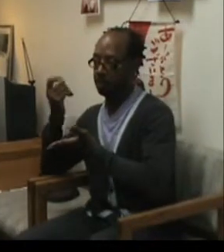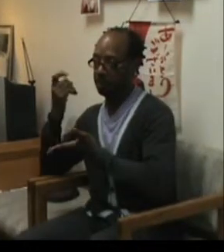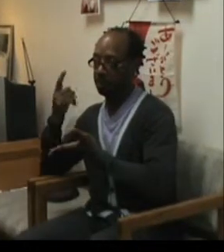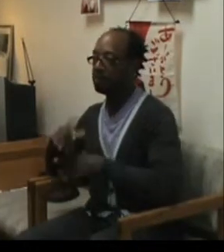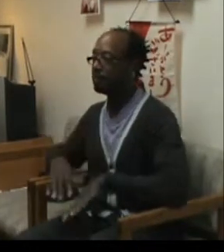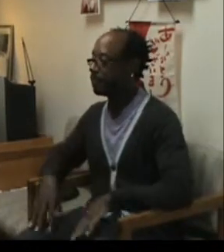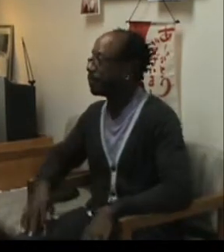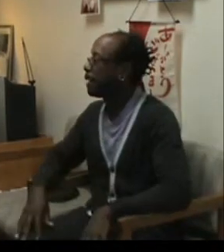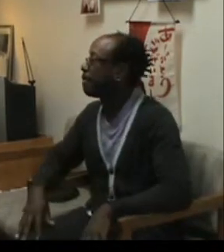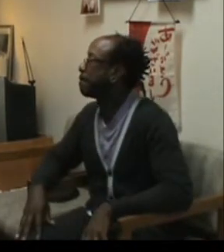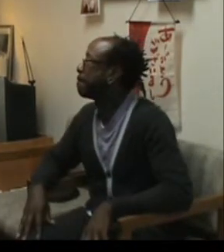Okay,